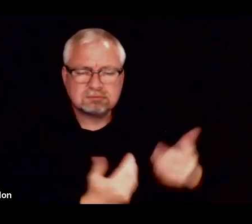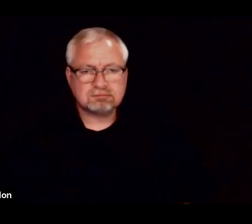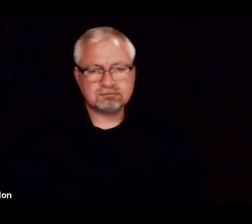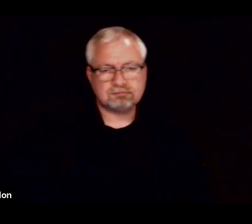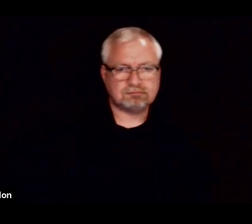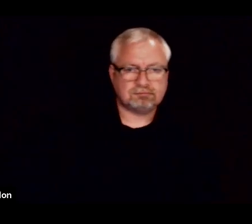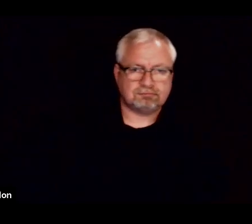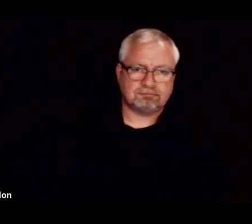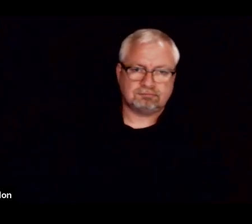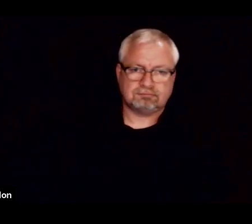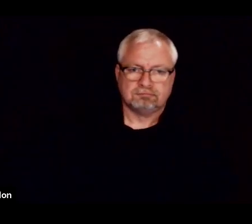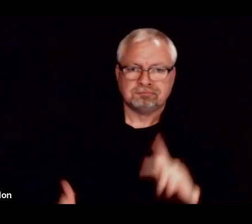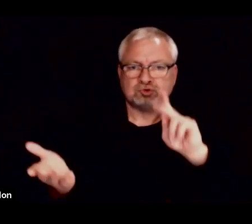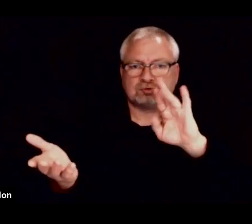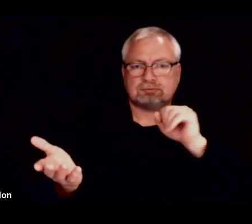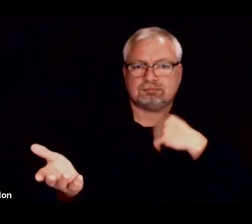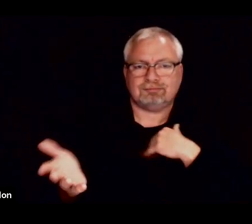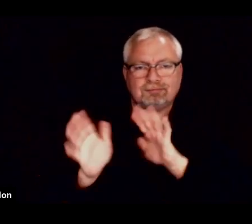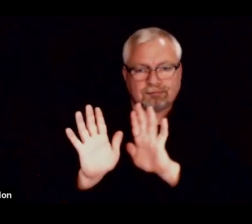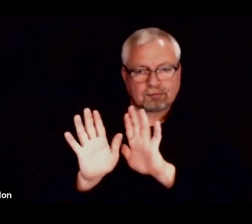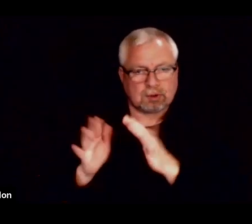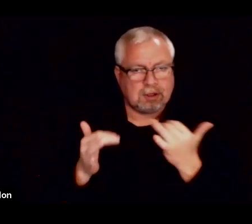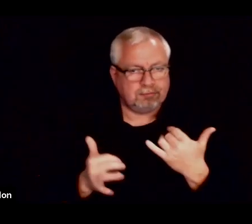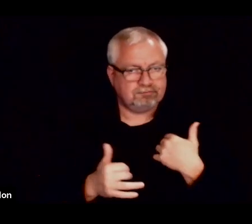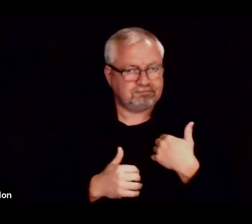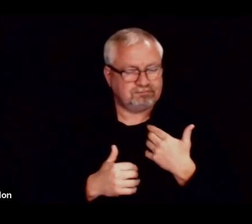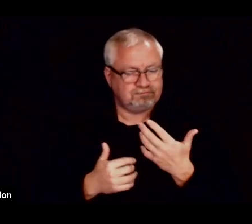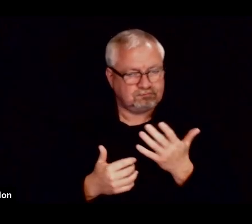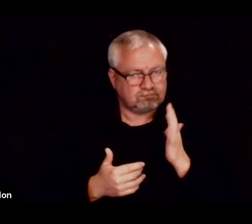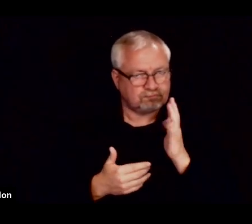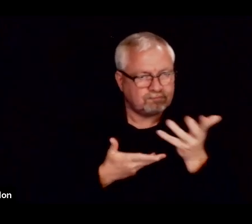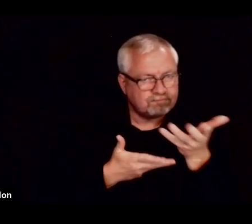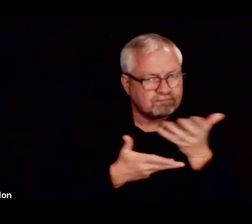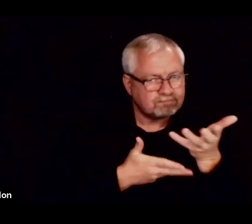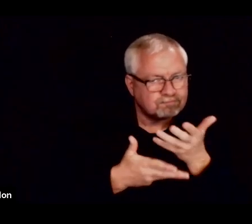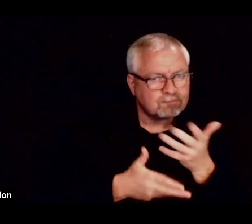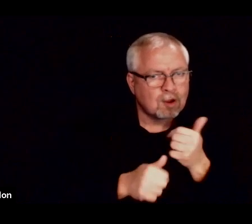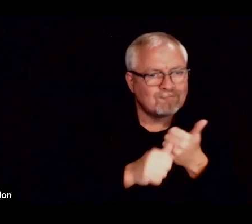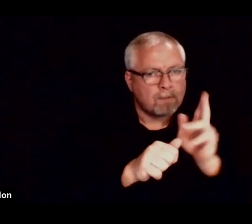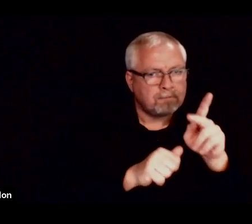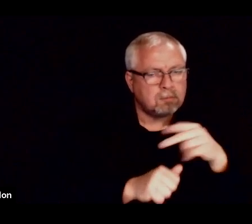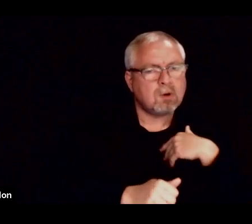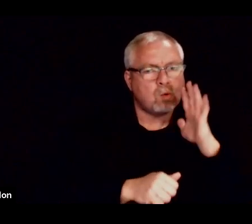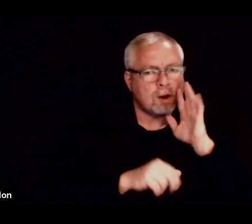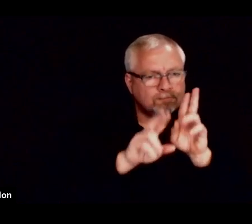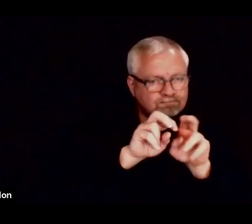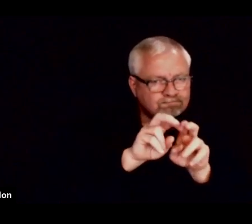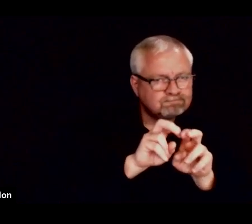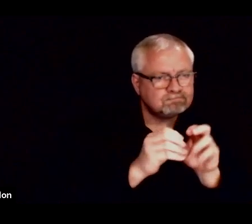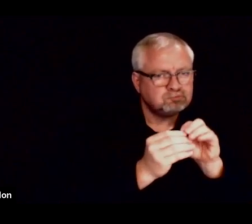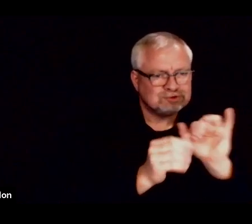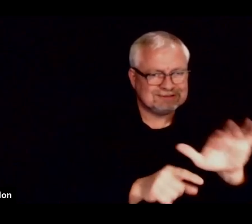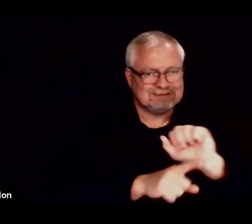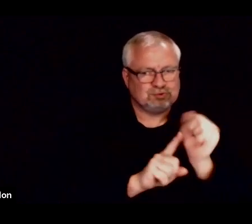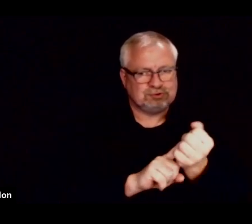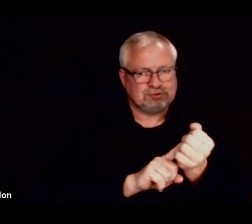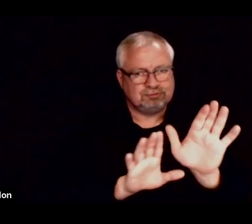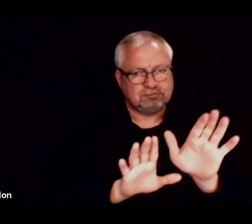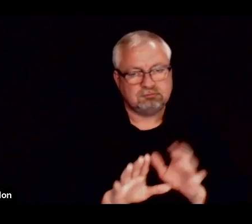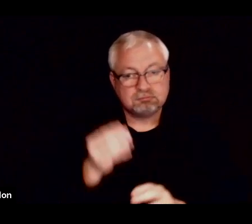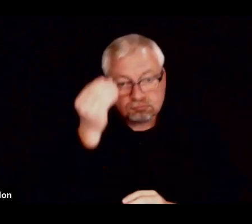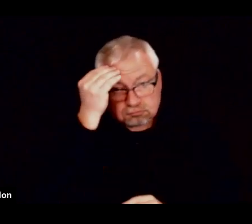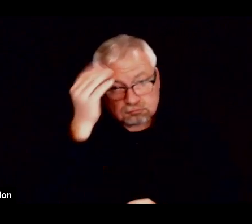We are working on doing follow-up, and we'll be assessing, the situation. Keep in mind that our guidance